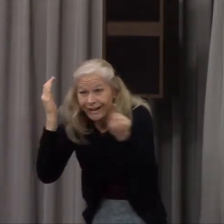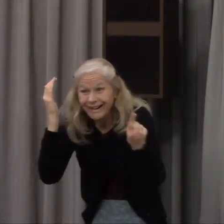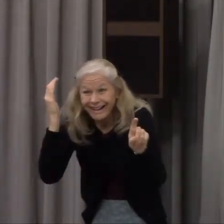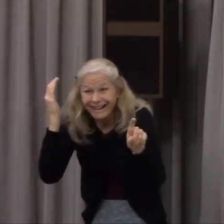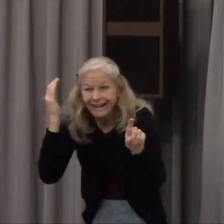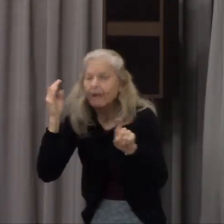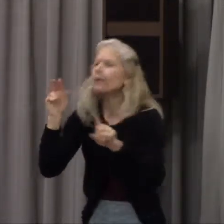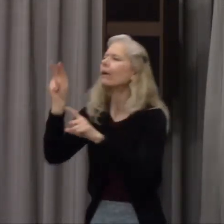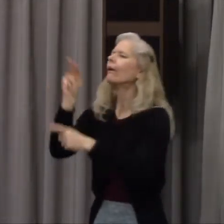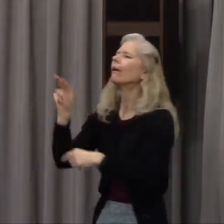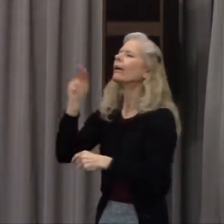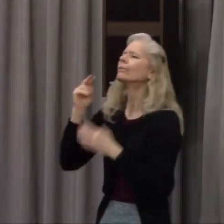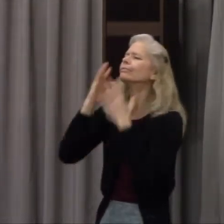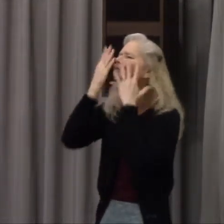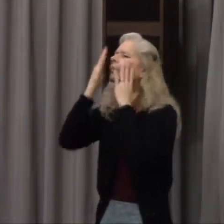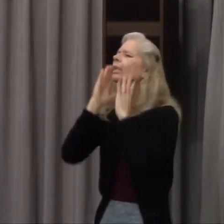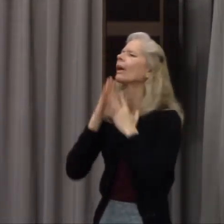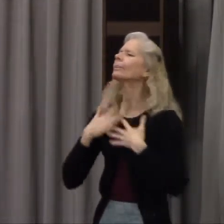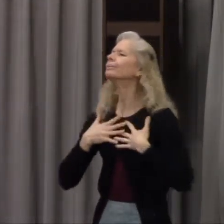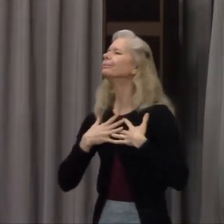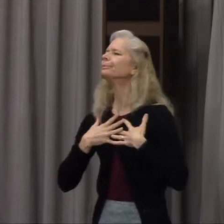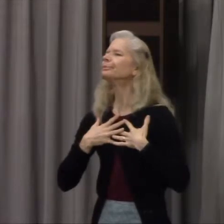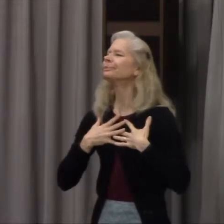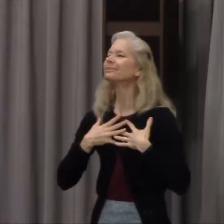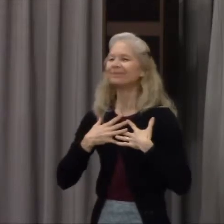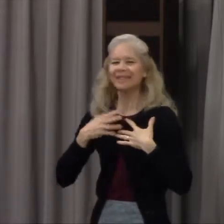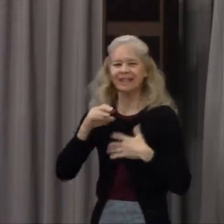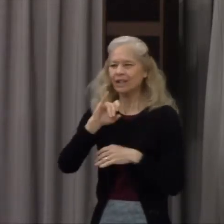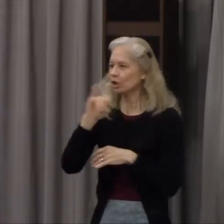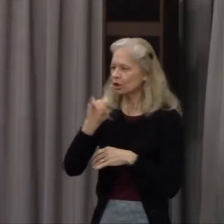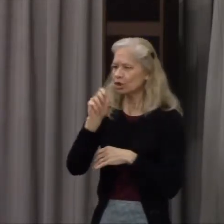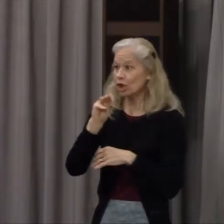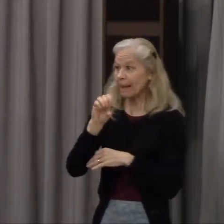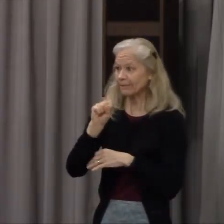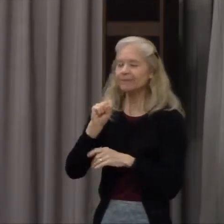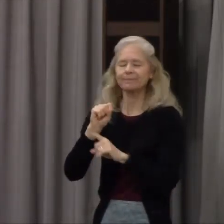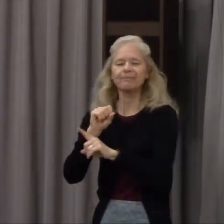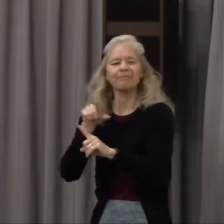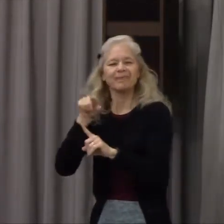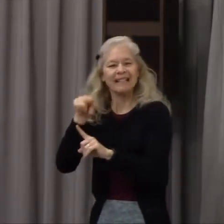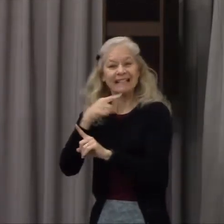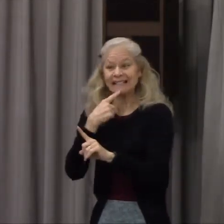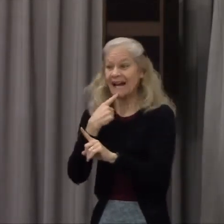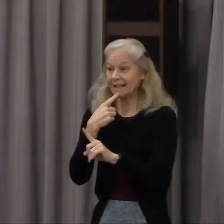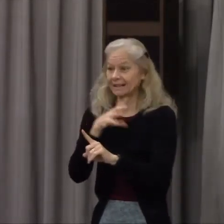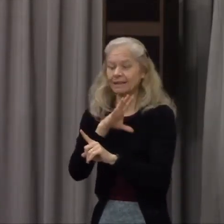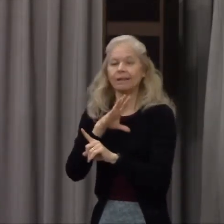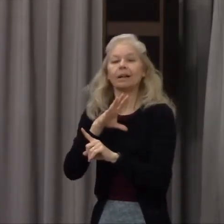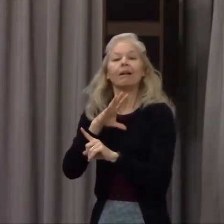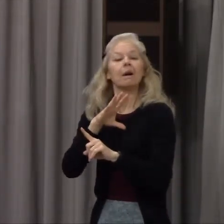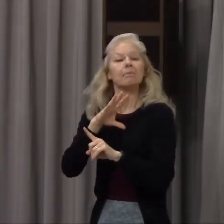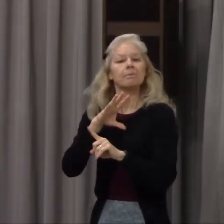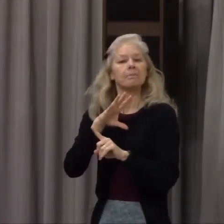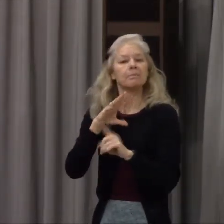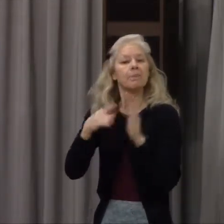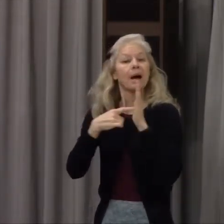his natural face in a glass or a mirror. He beholdeth himself and goeth his way, and